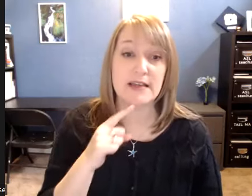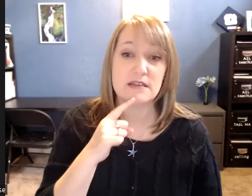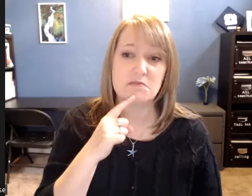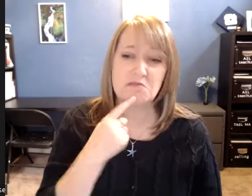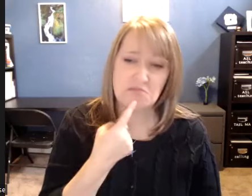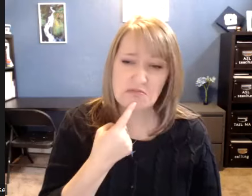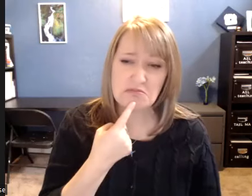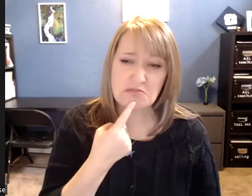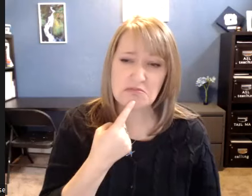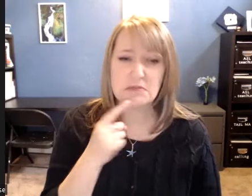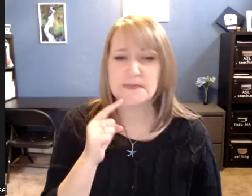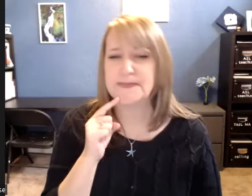face.